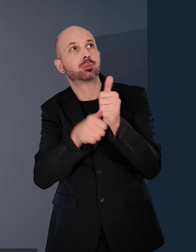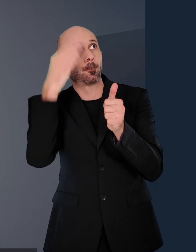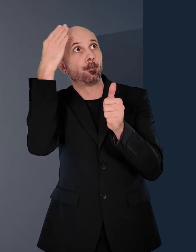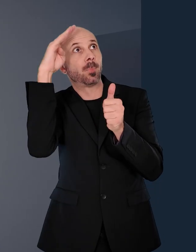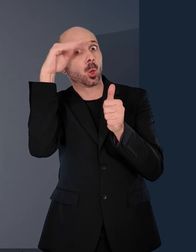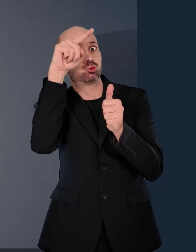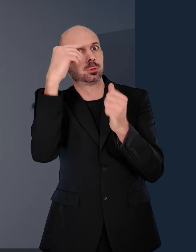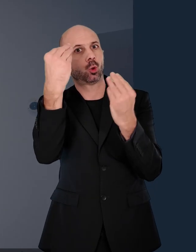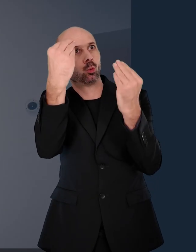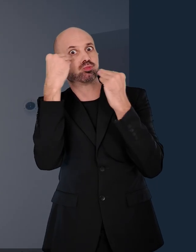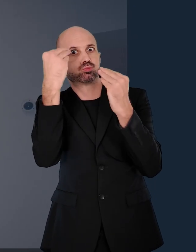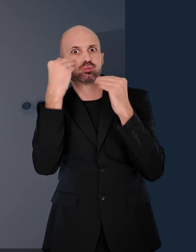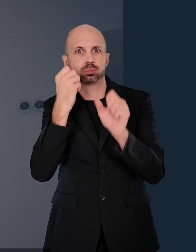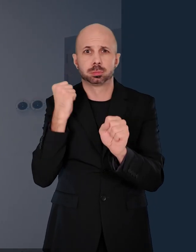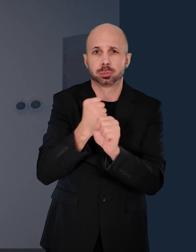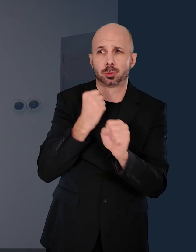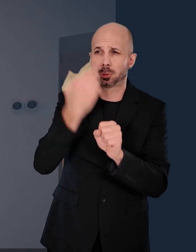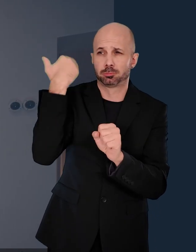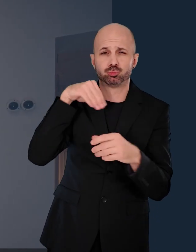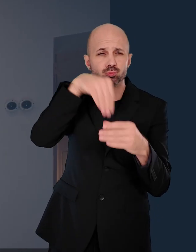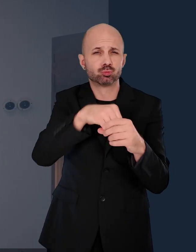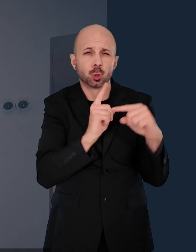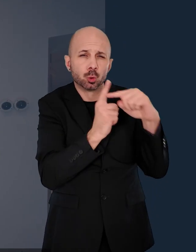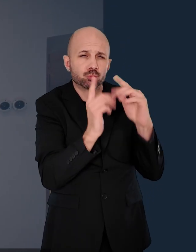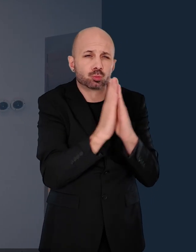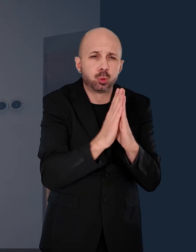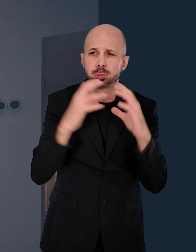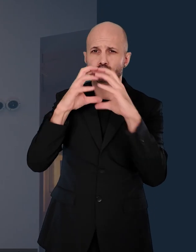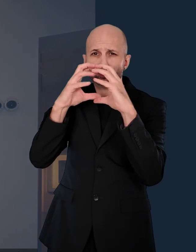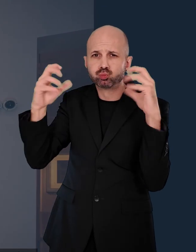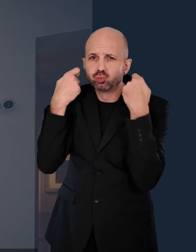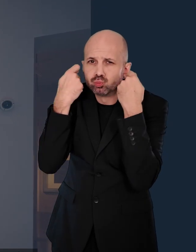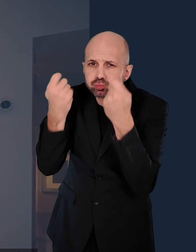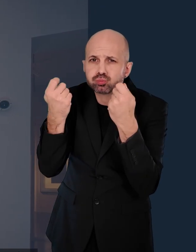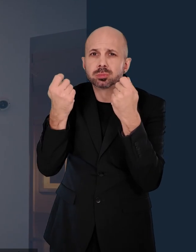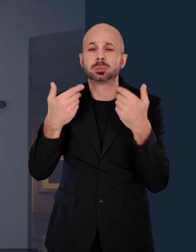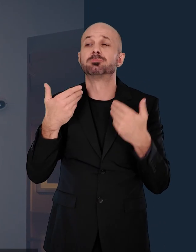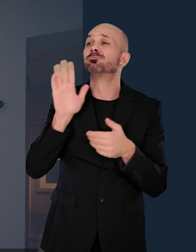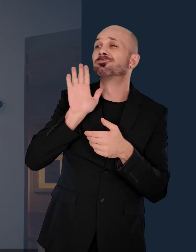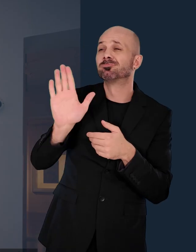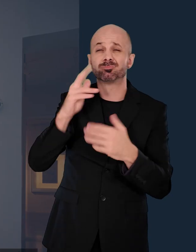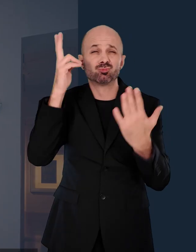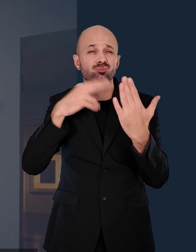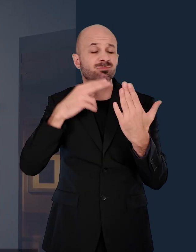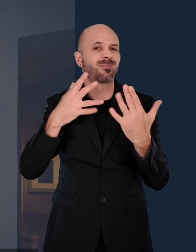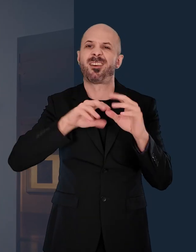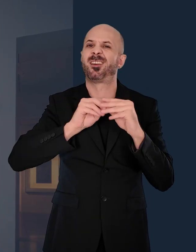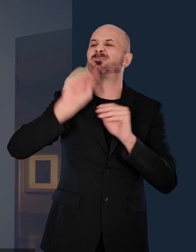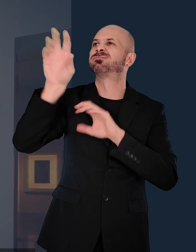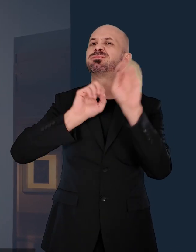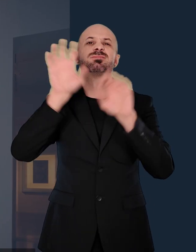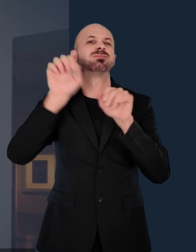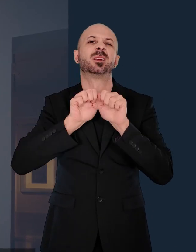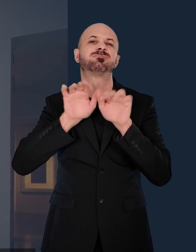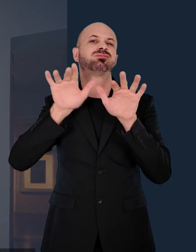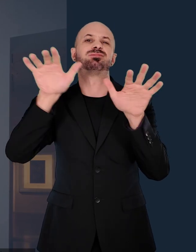and painted several of his masterpieces for churches, convents and monasteries in the city,